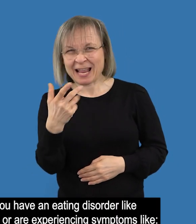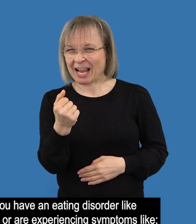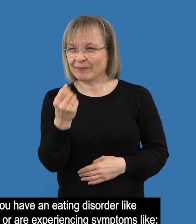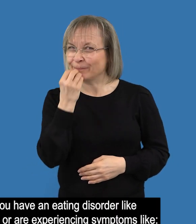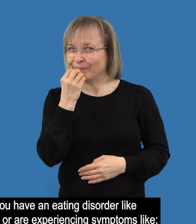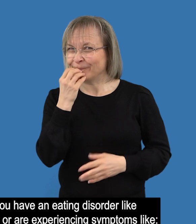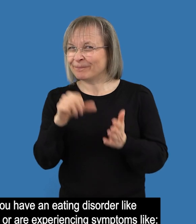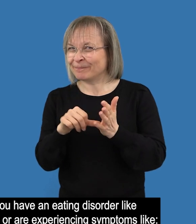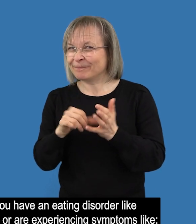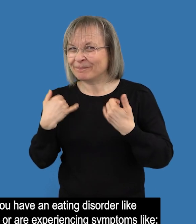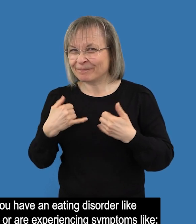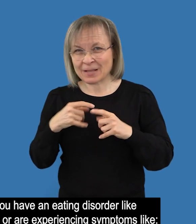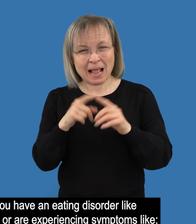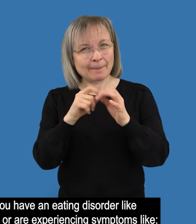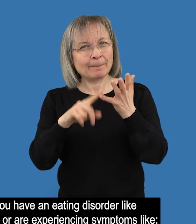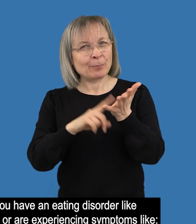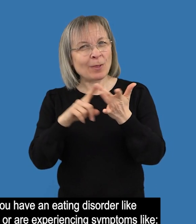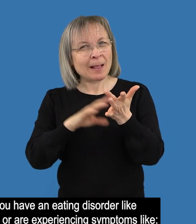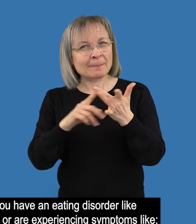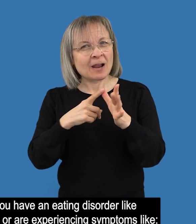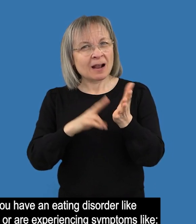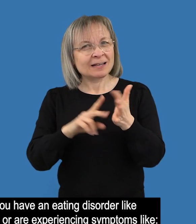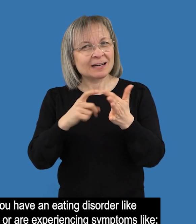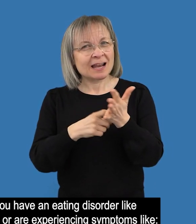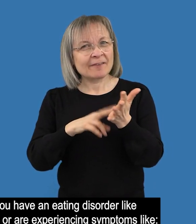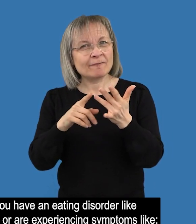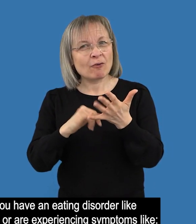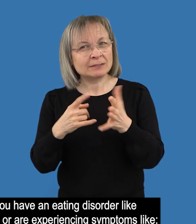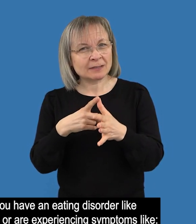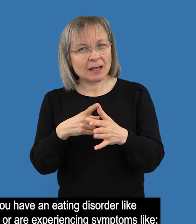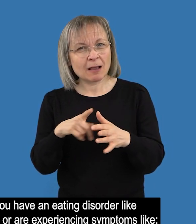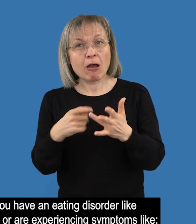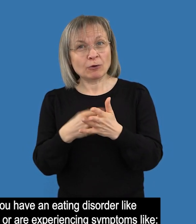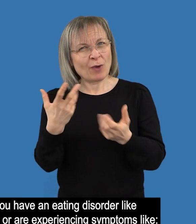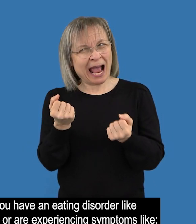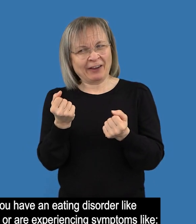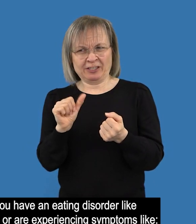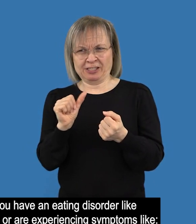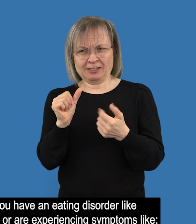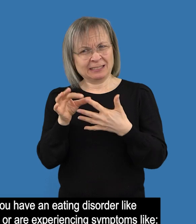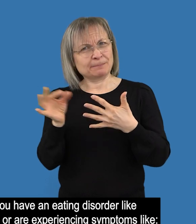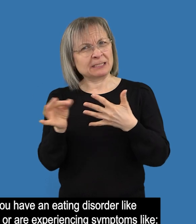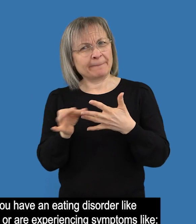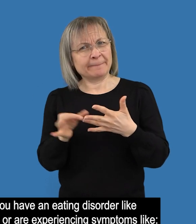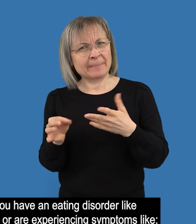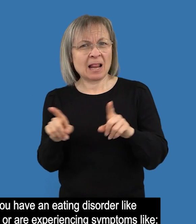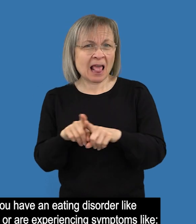you think you have an eating disorder like bulimia nervosa or are experiencing symptoms like